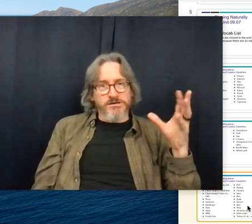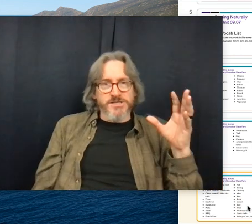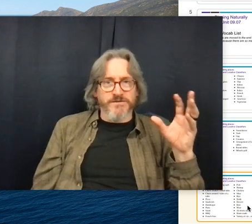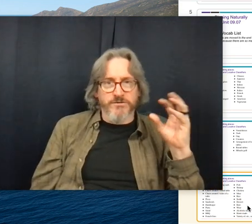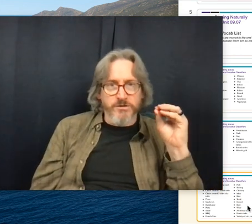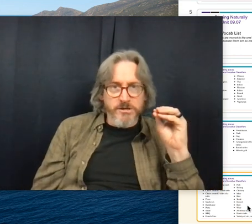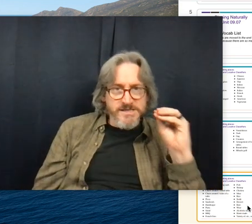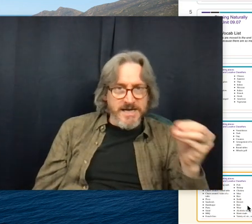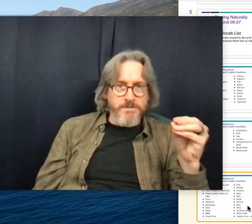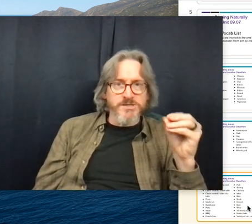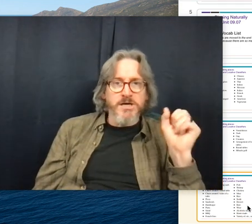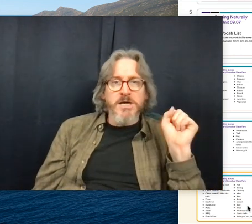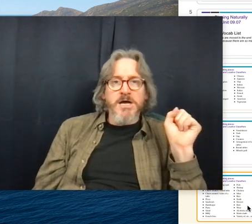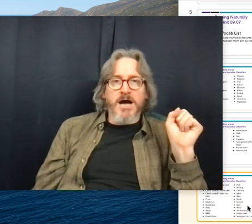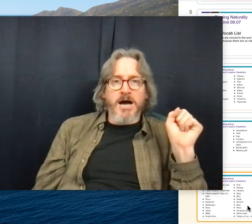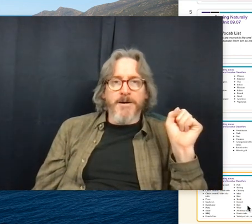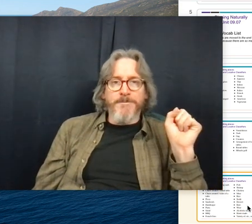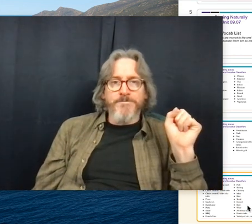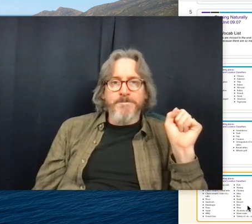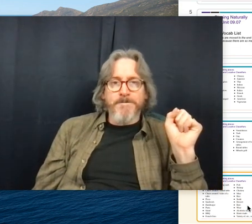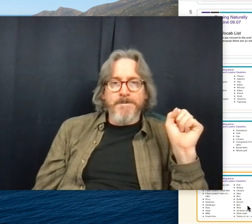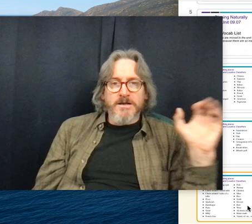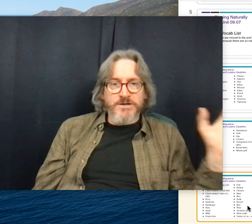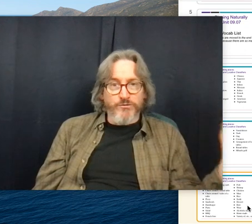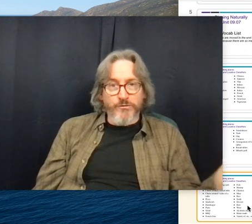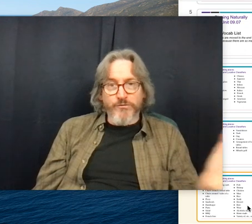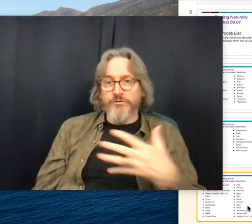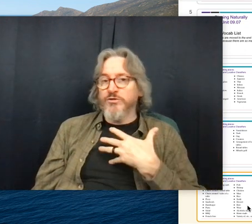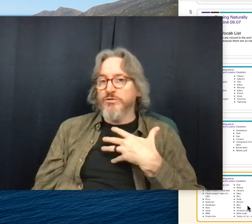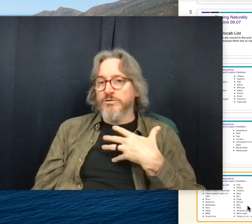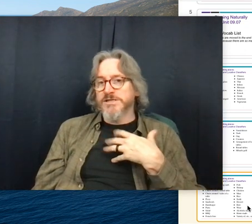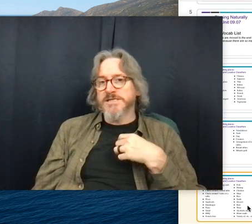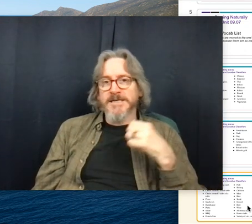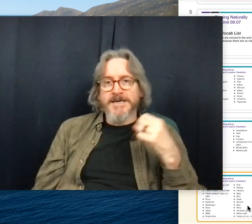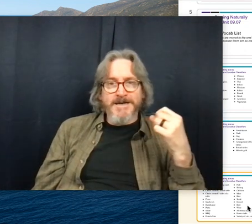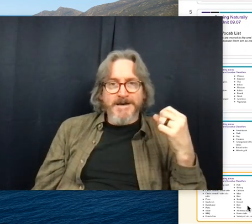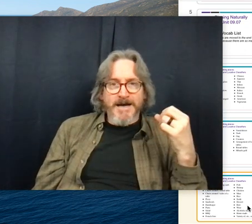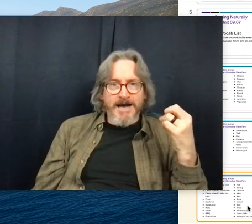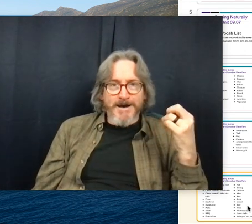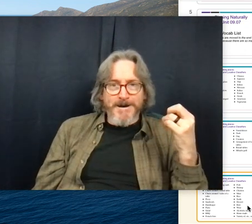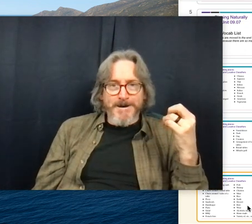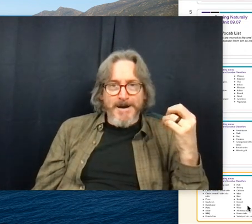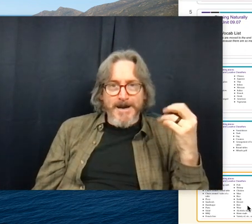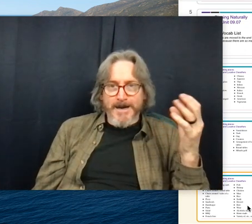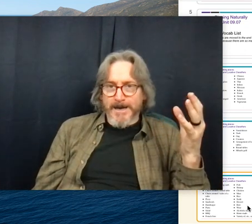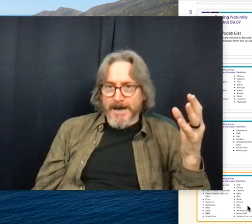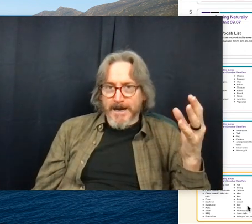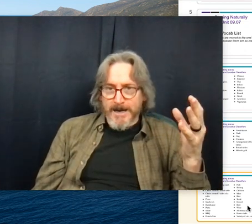about chairs in different setups, different foods,